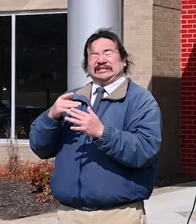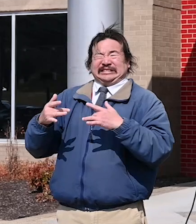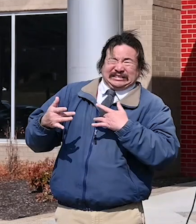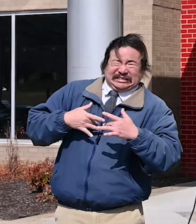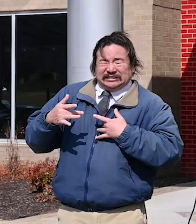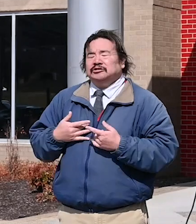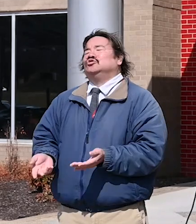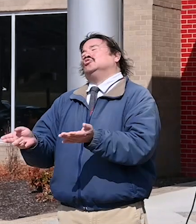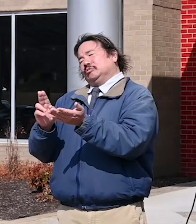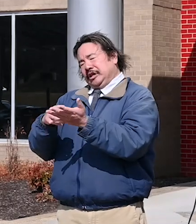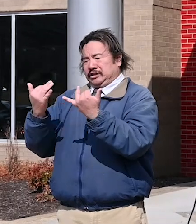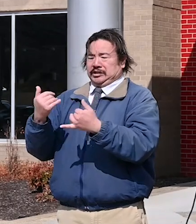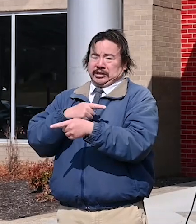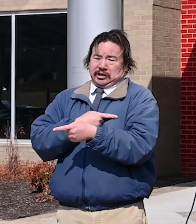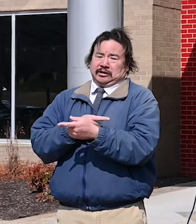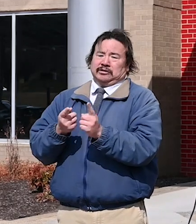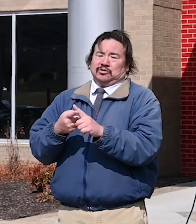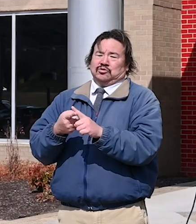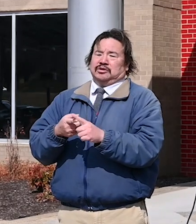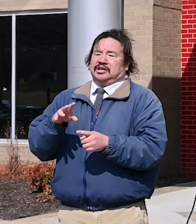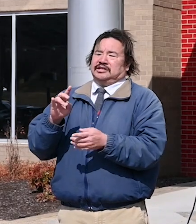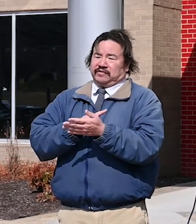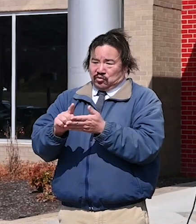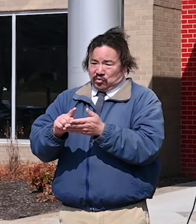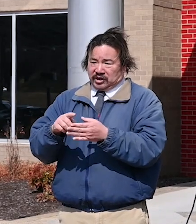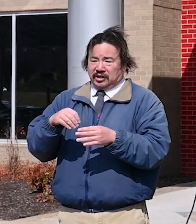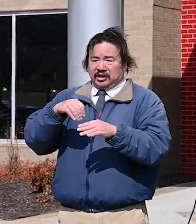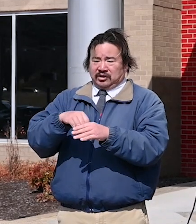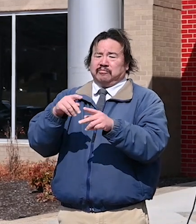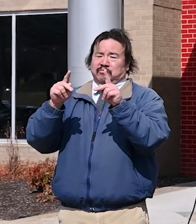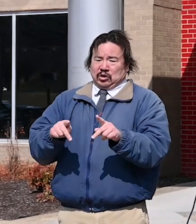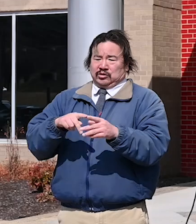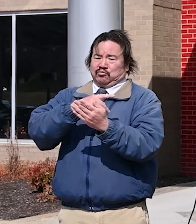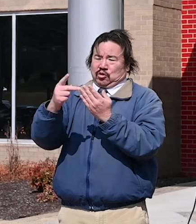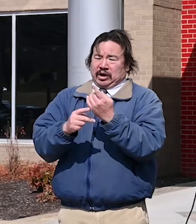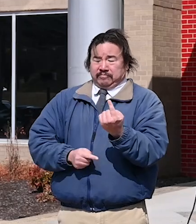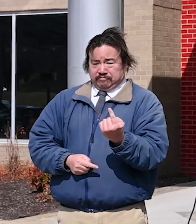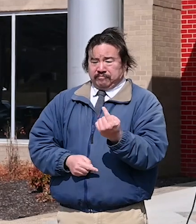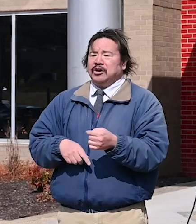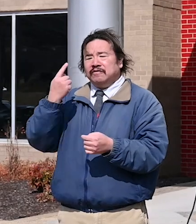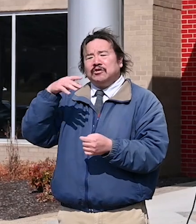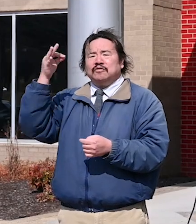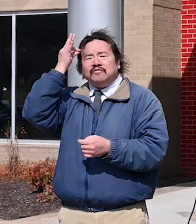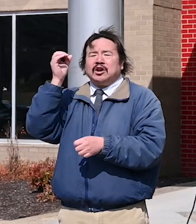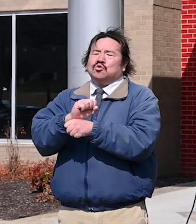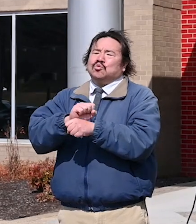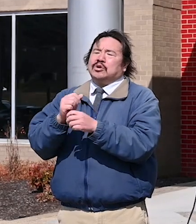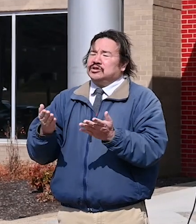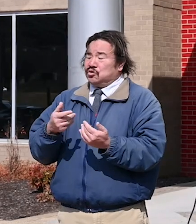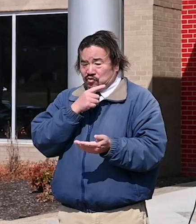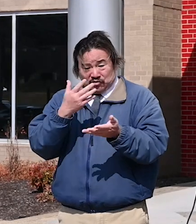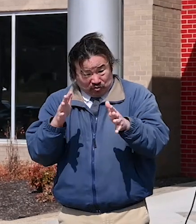uncertainty to apply today to the 7-week in-person program. For federal workers who may have